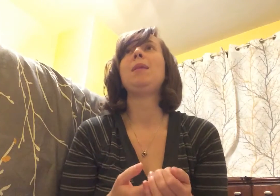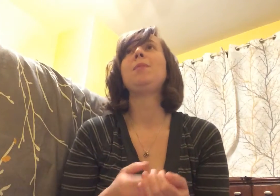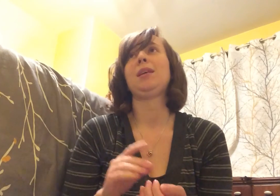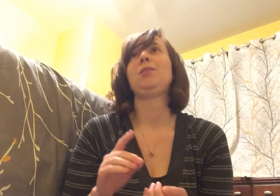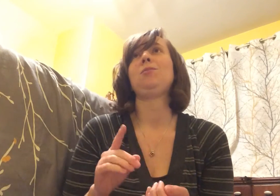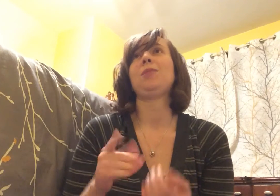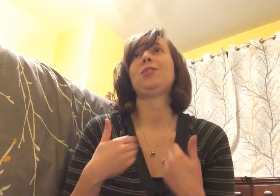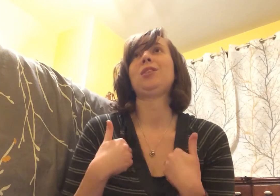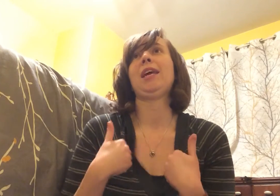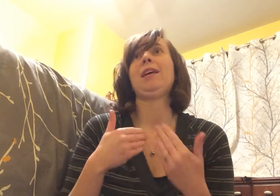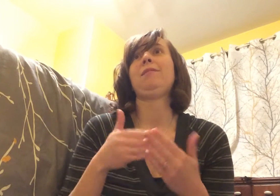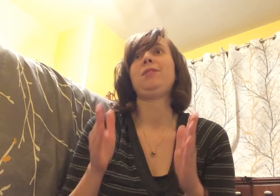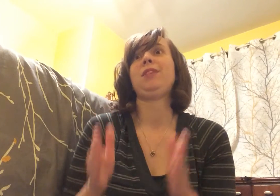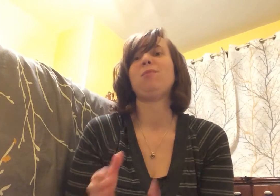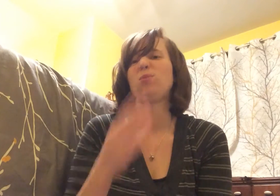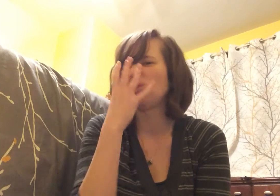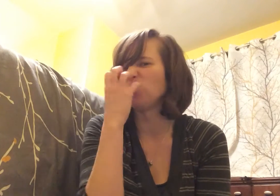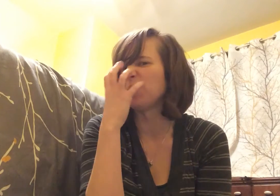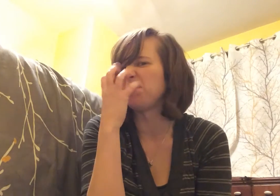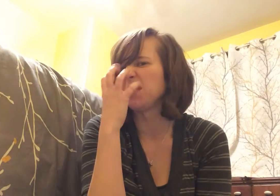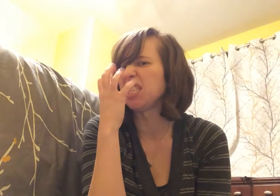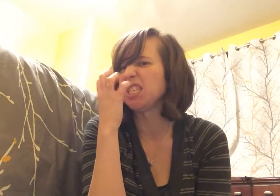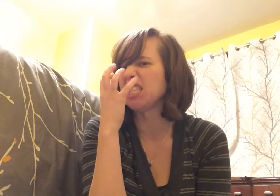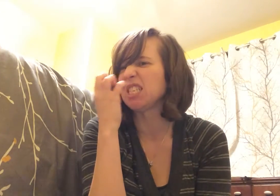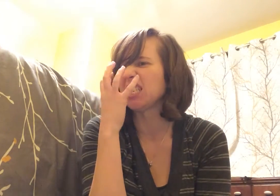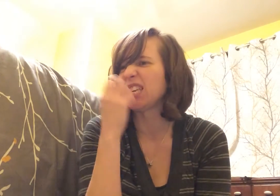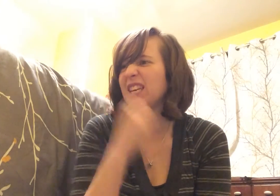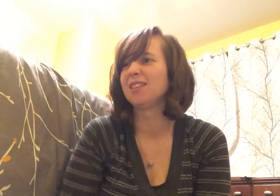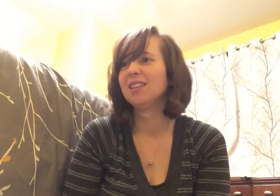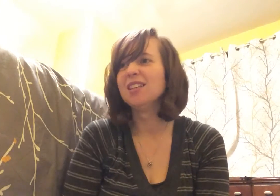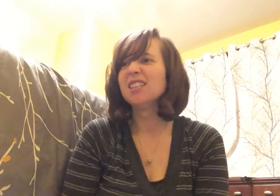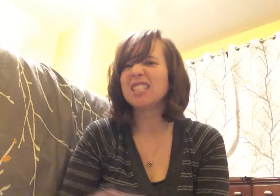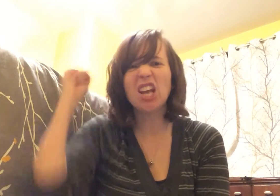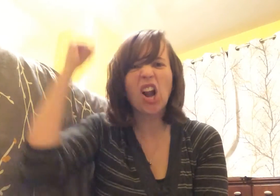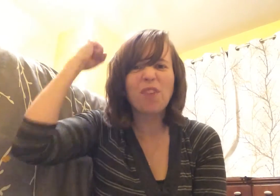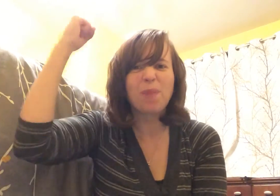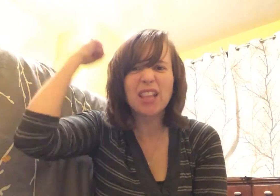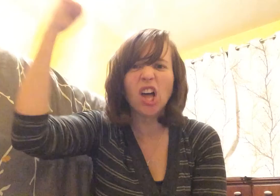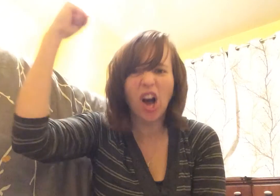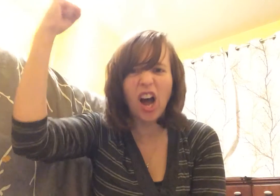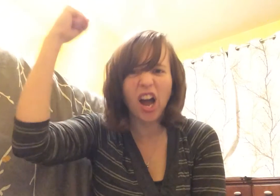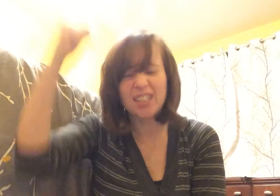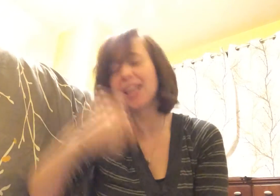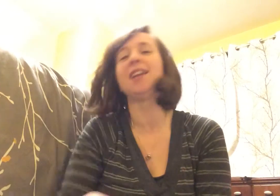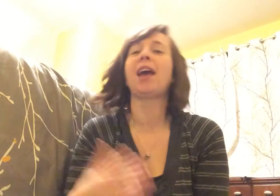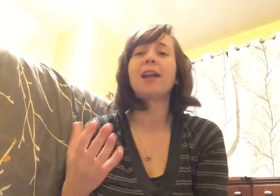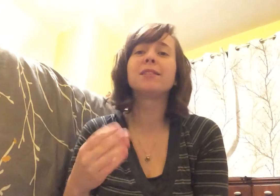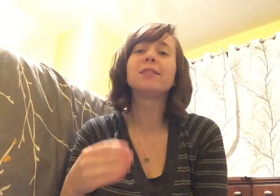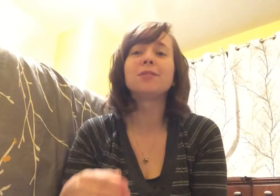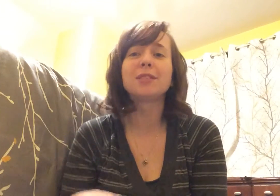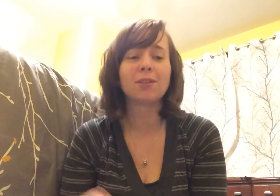Maybe that you actually have a neighbor who's grumpy, like to get off my lawn kind of attitude. So